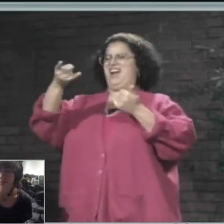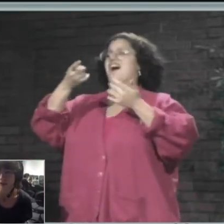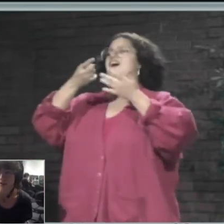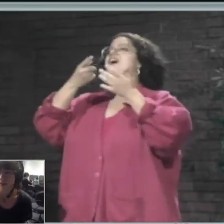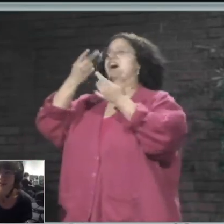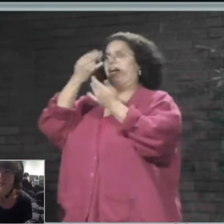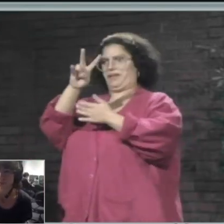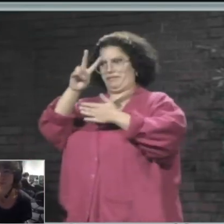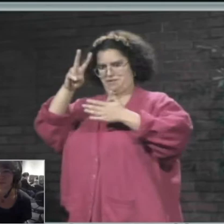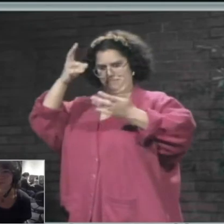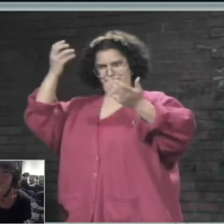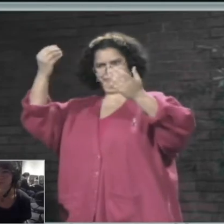spreads.